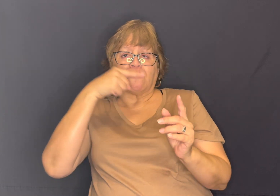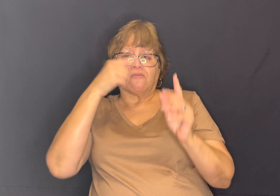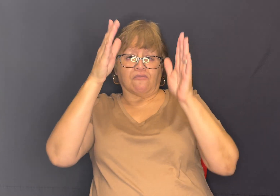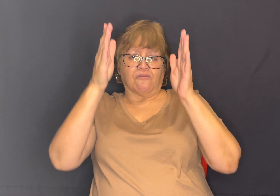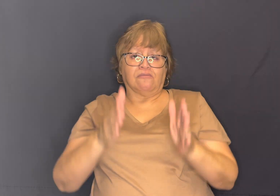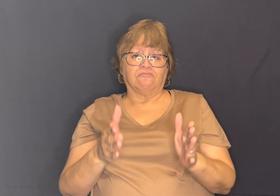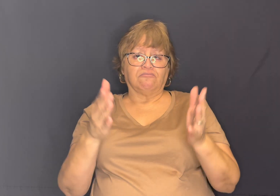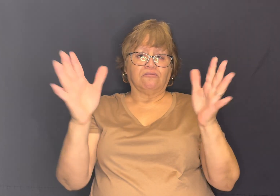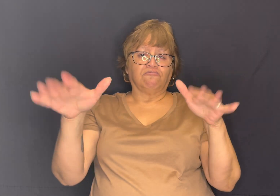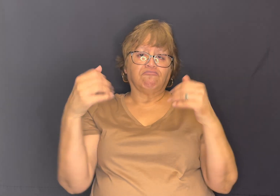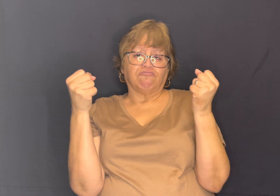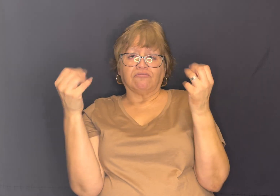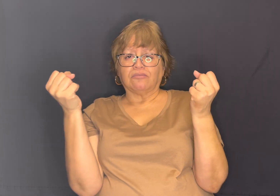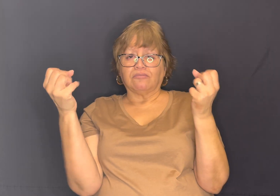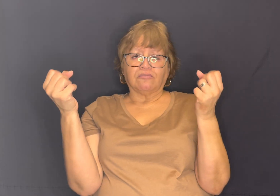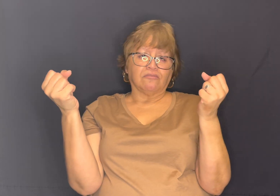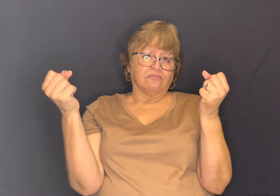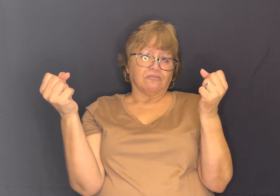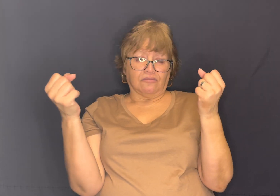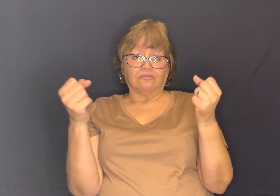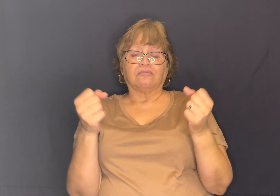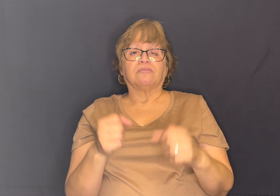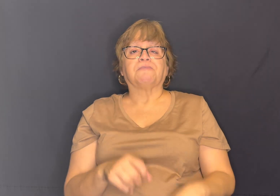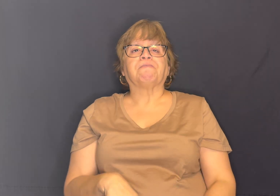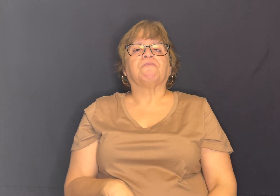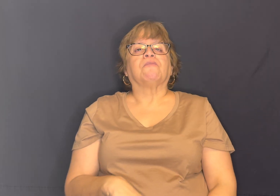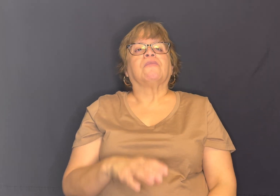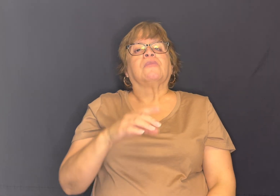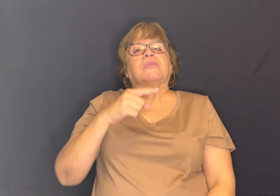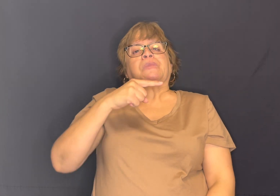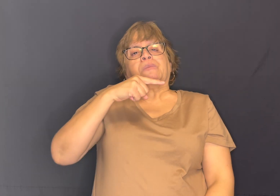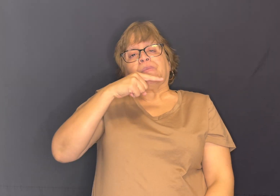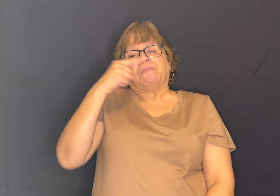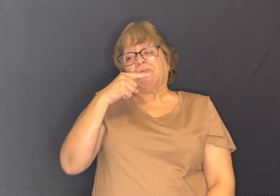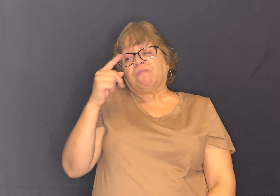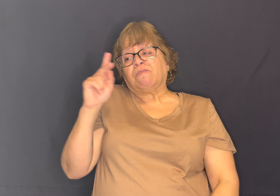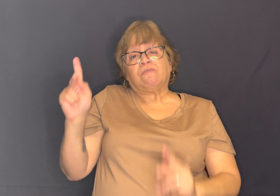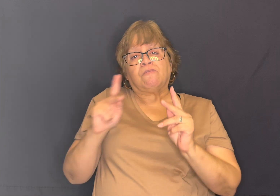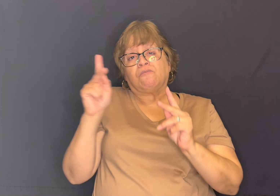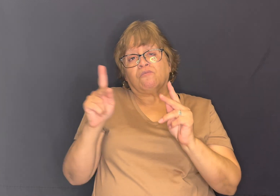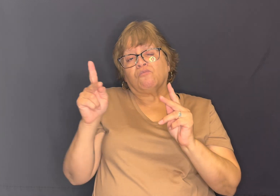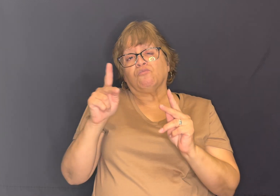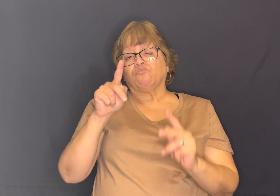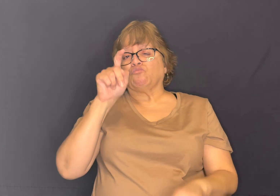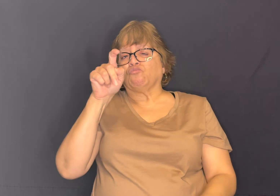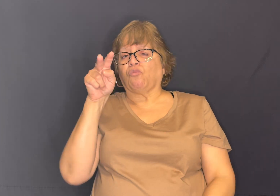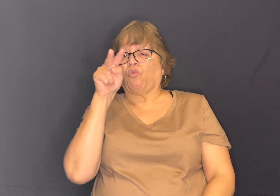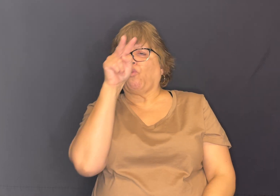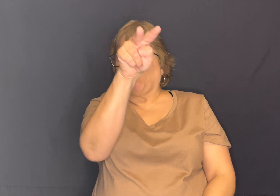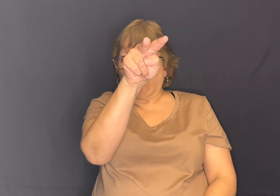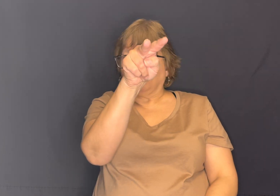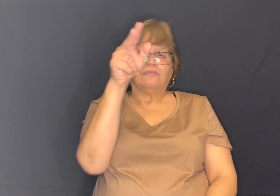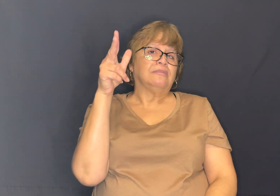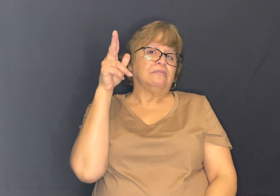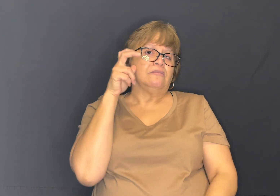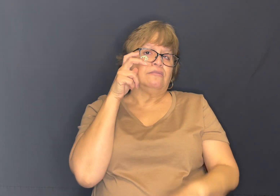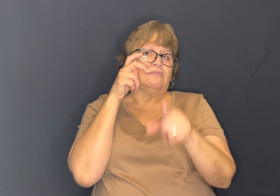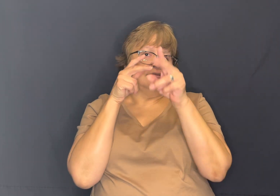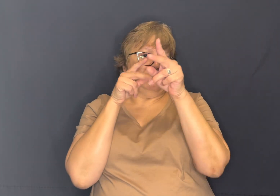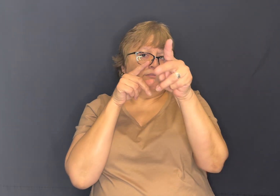have to watch the interpreter to see what's being said. You're not looking at the hearing person, you're looking at the interpreter. And really, hearing